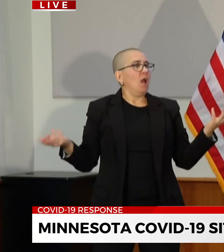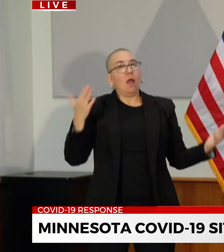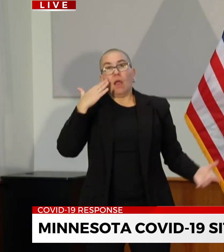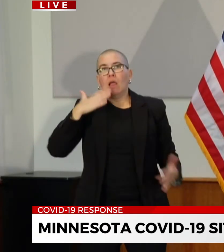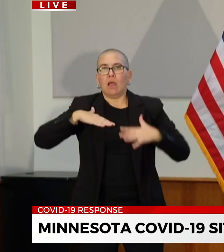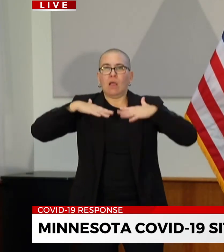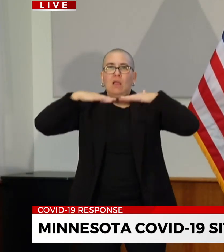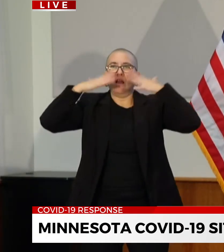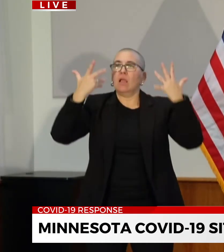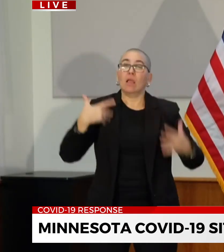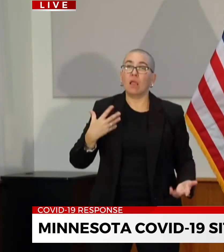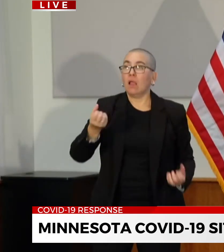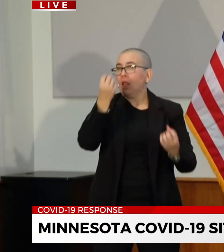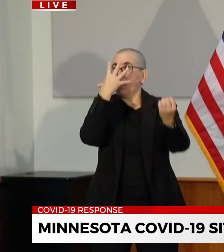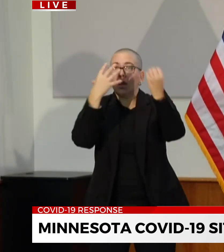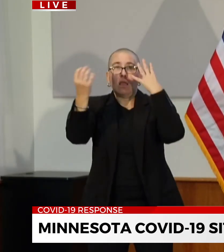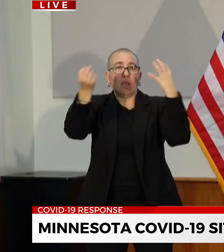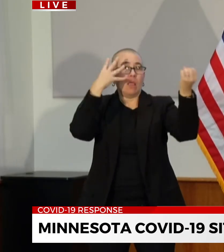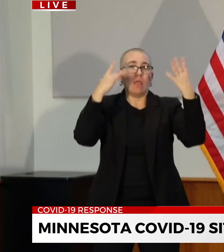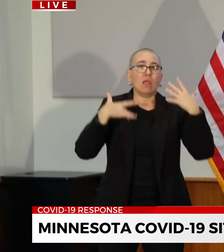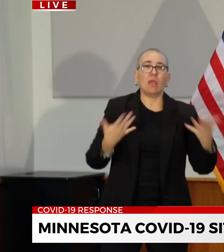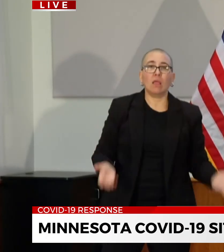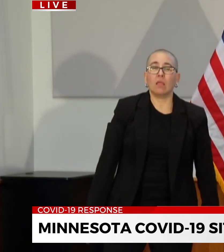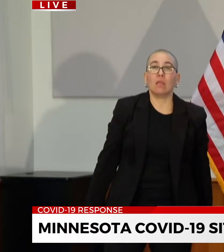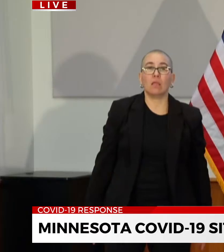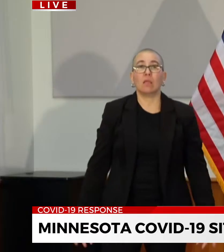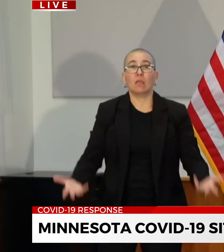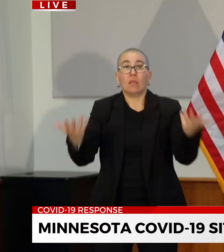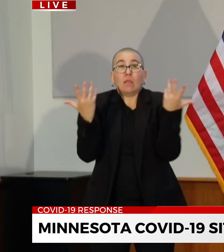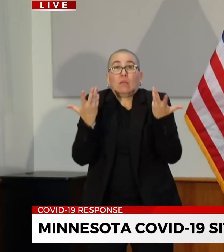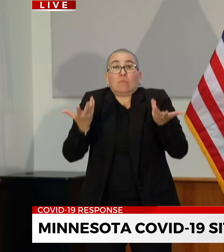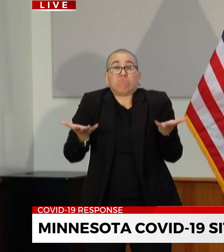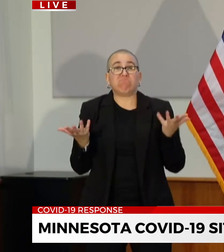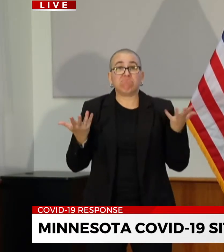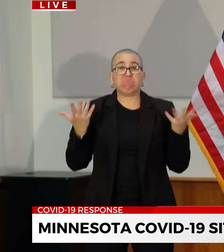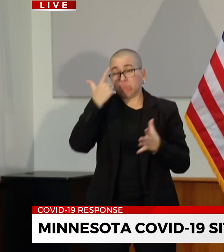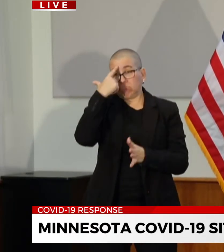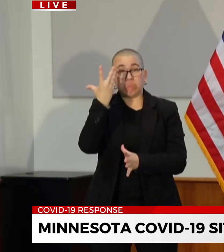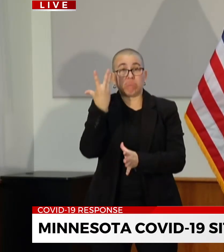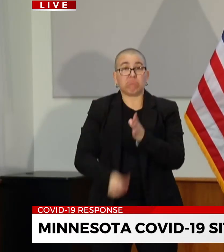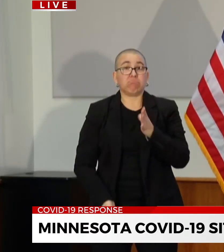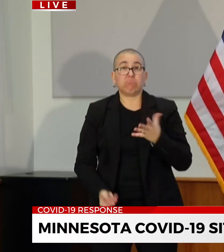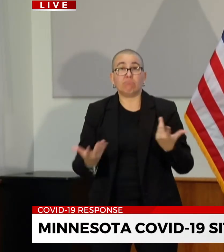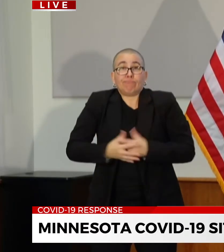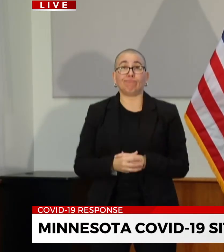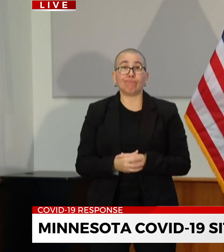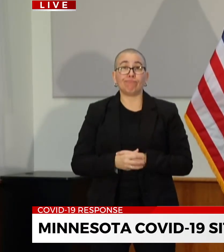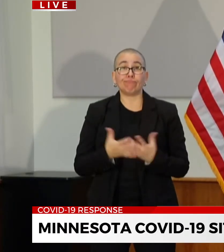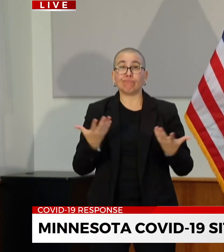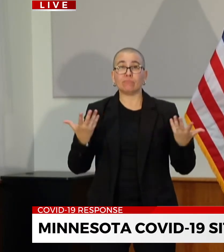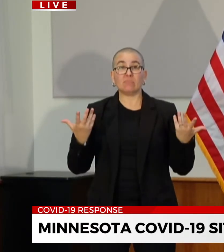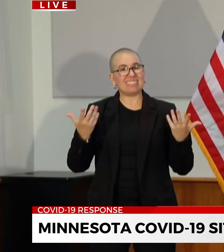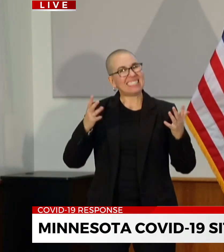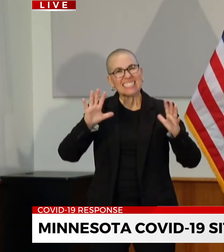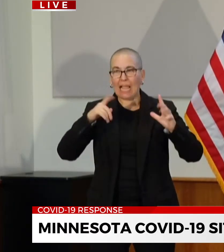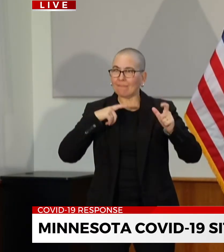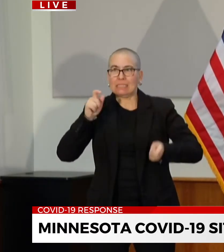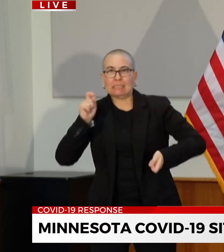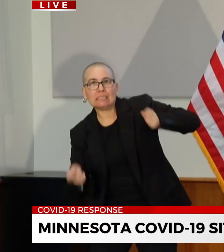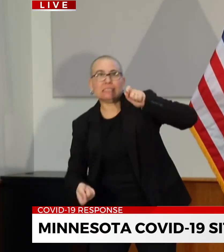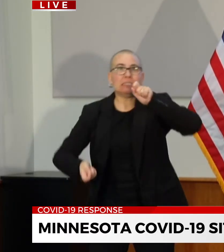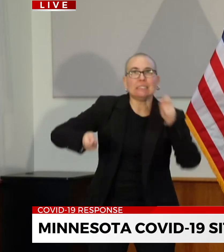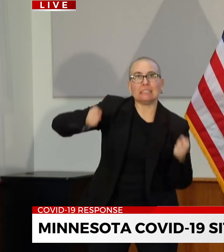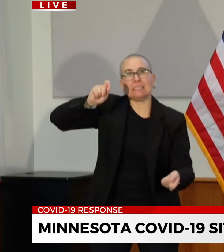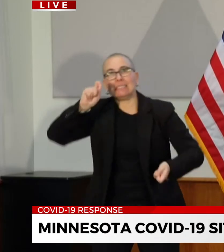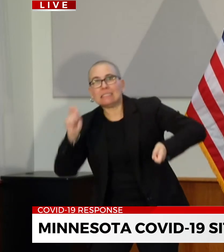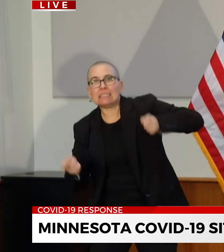is really there is no breaking point. They will continue to adjust every day, every shift